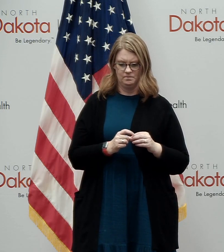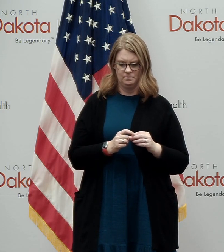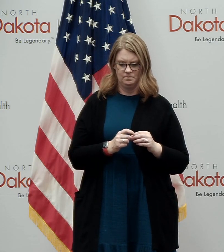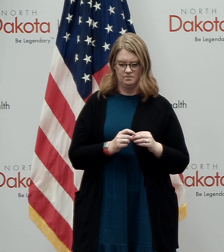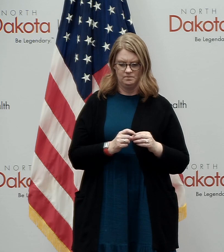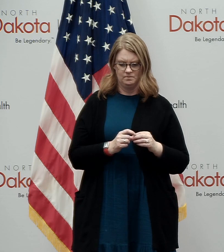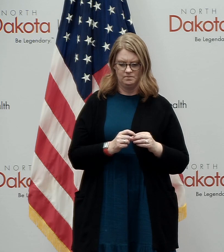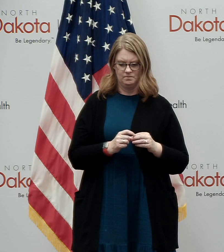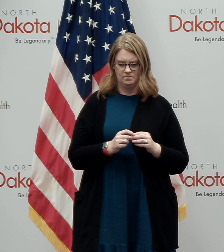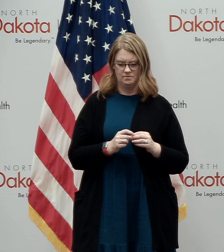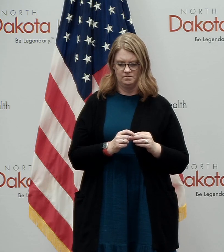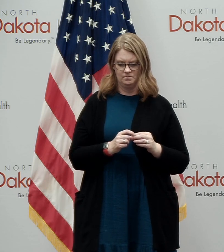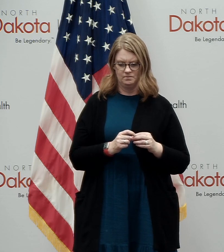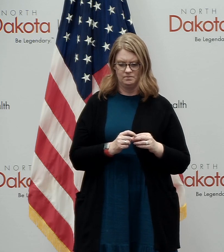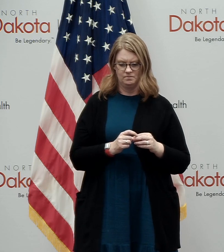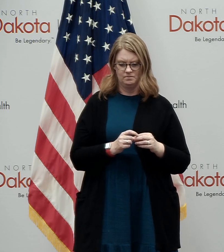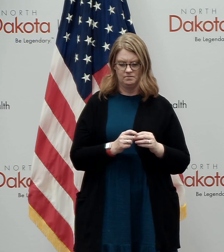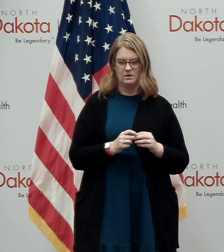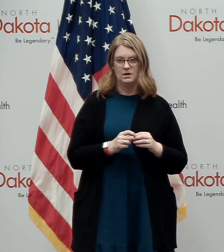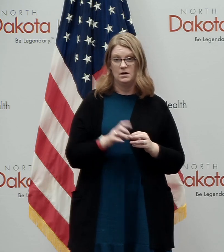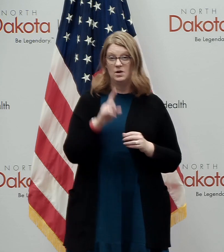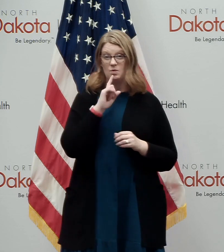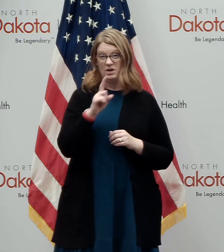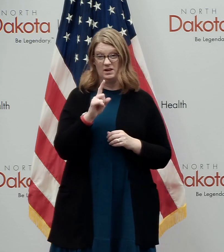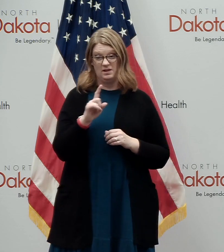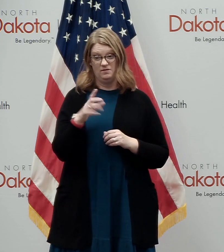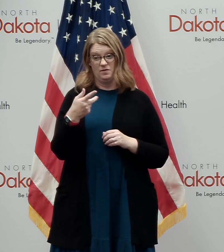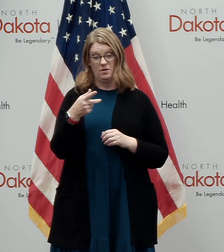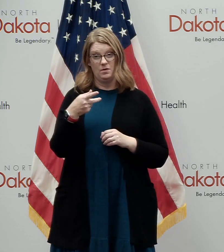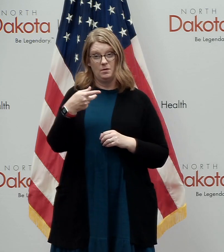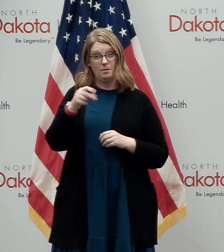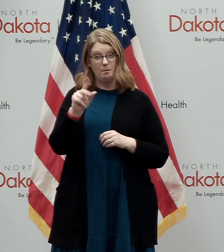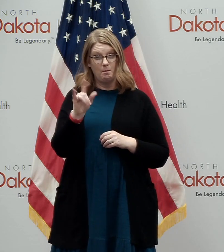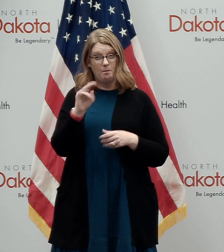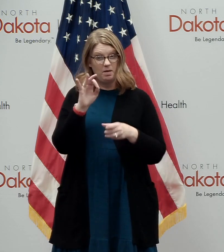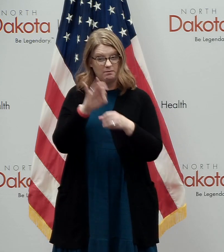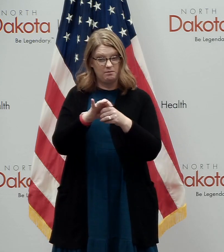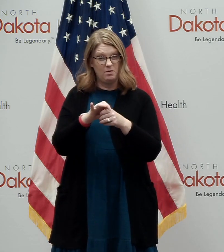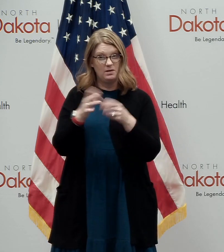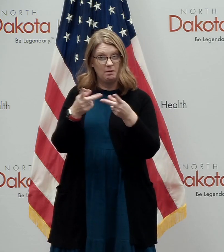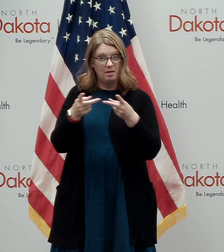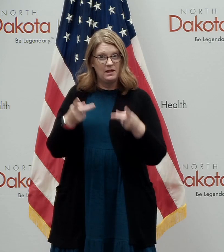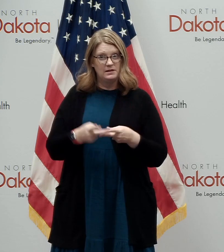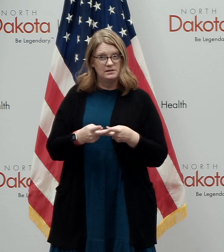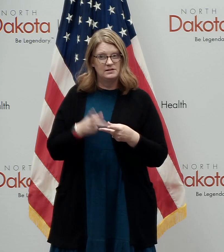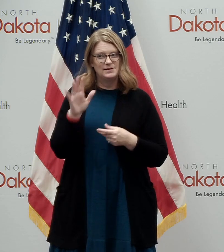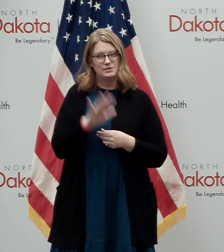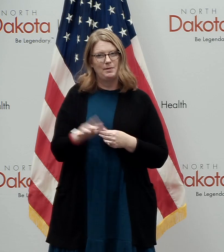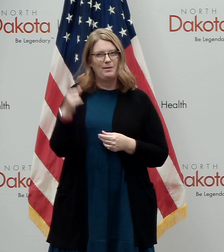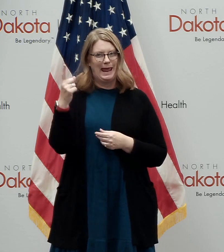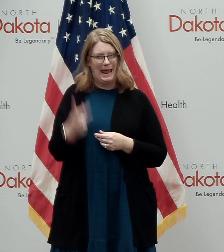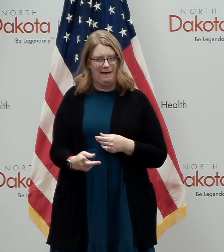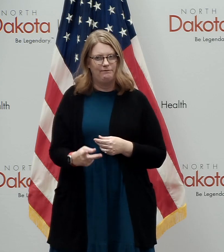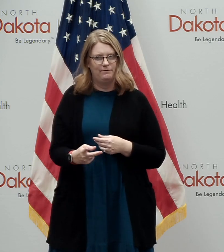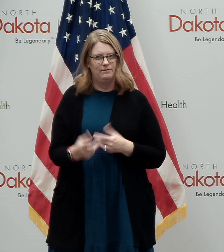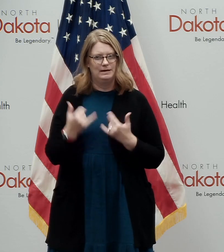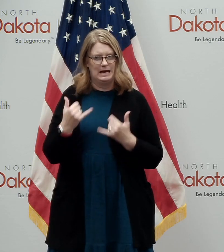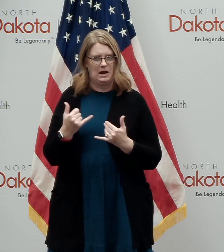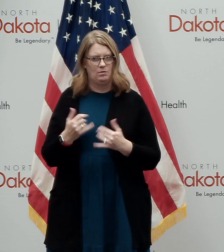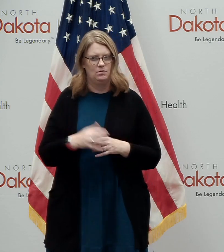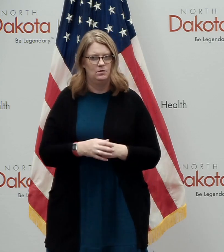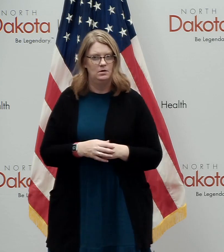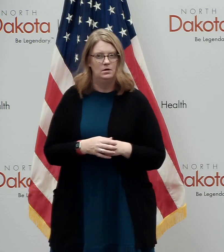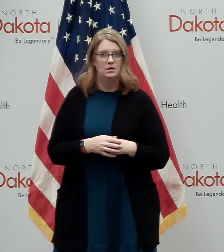locations that we had 2 years ago. And so I only bring that up as you make your choice